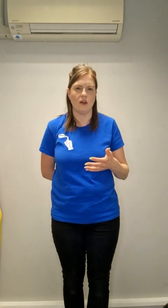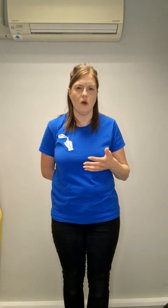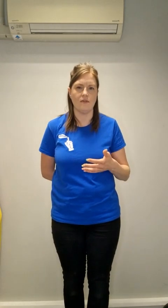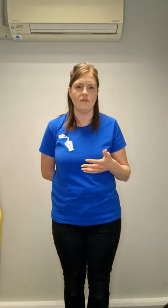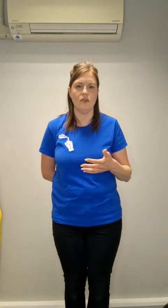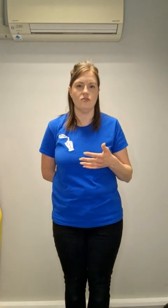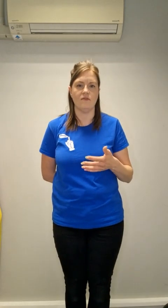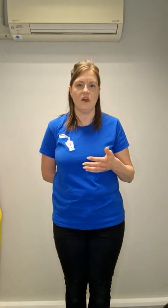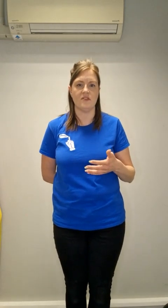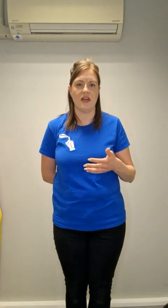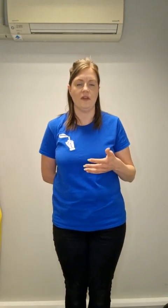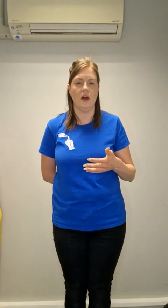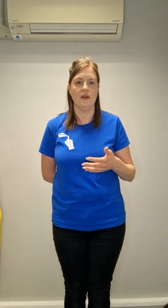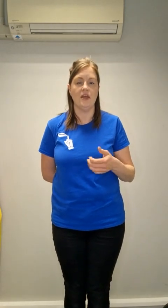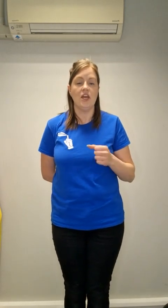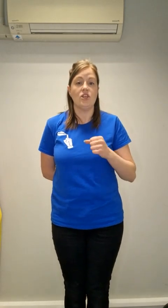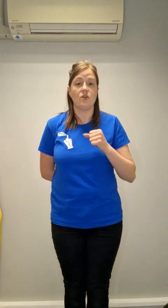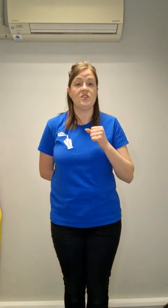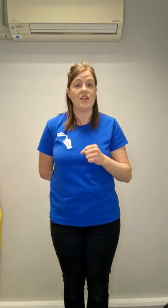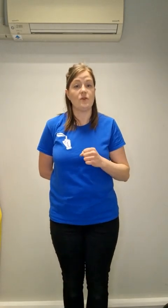of confusion further down the line. So stick with